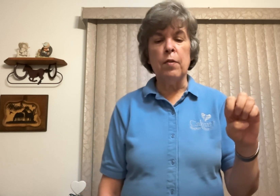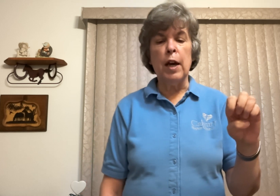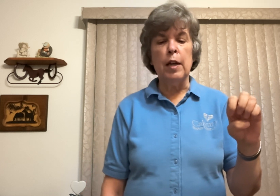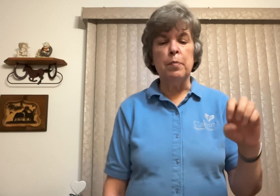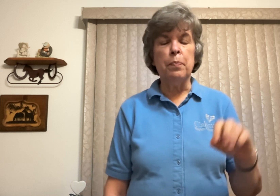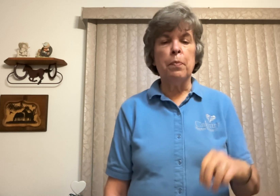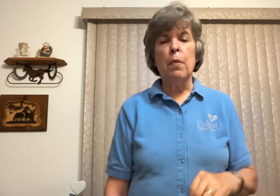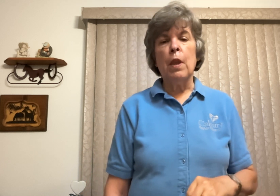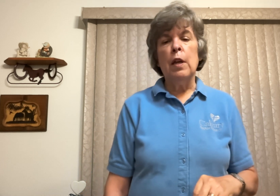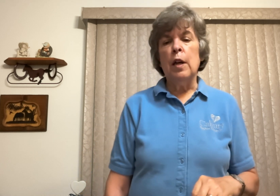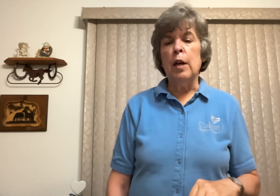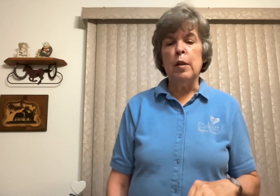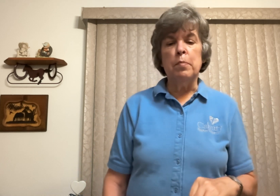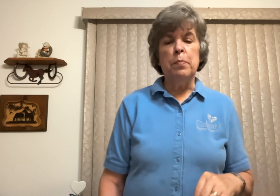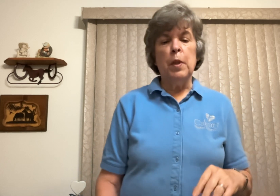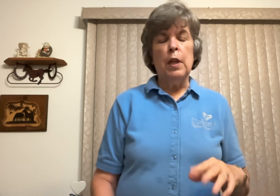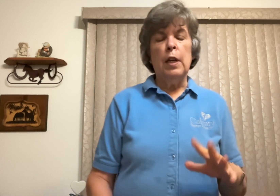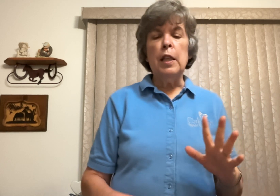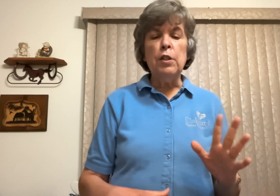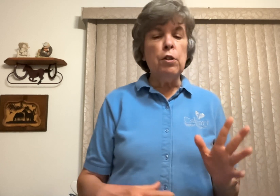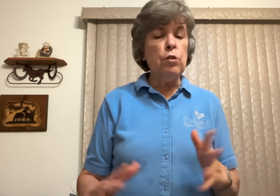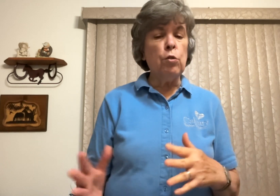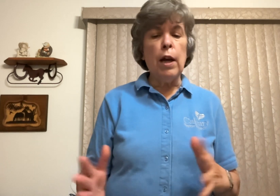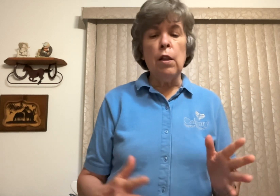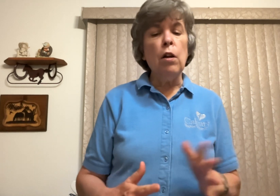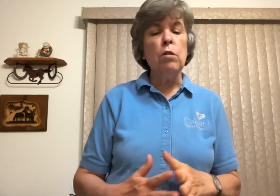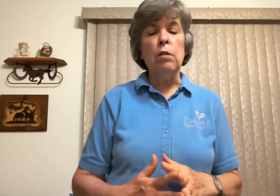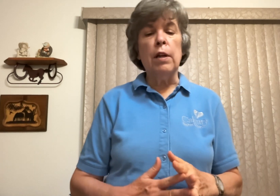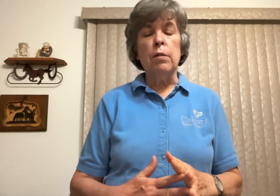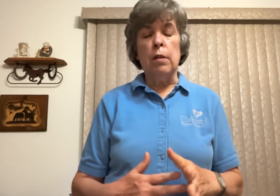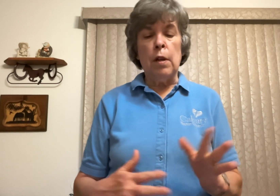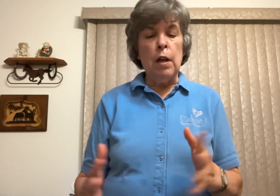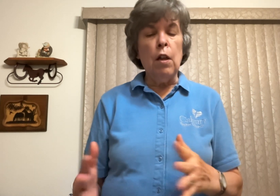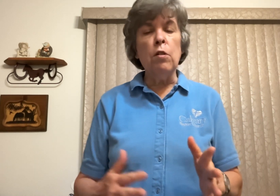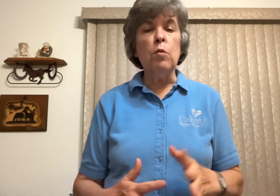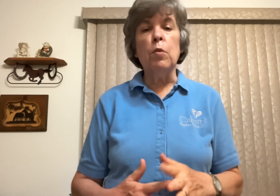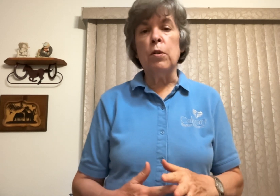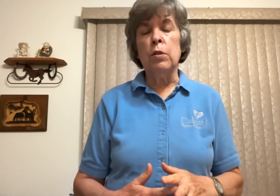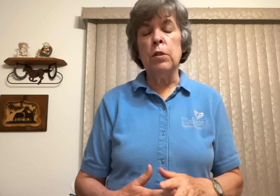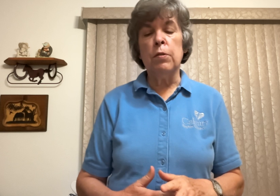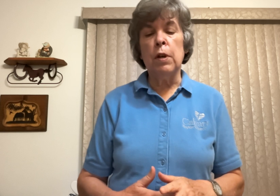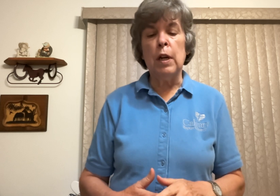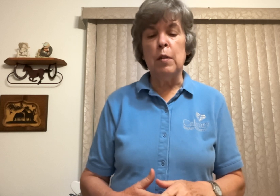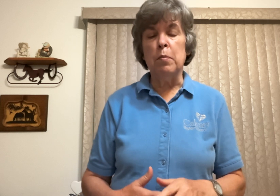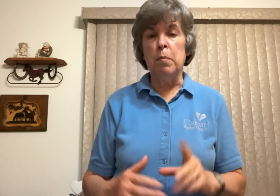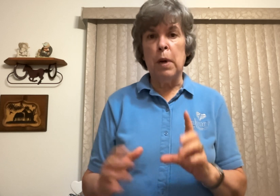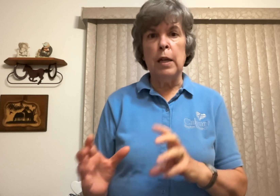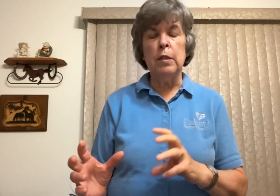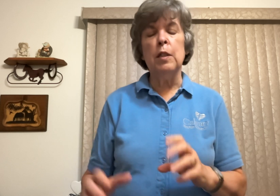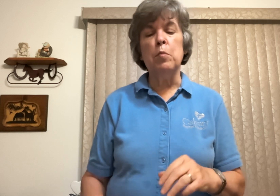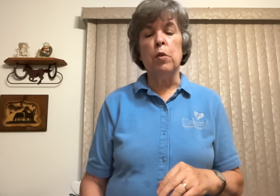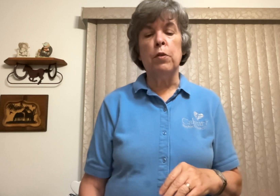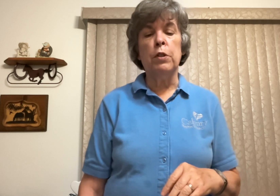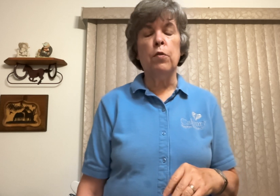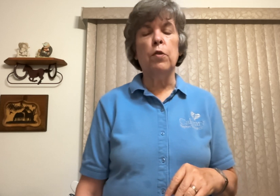that. And then you can try longer words by syllable. So, for